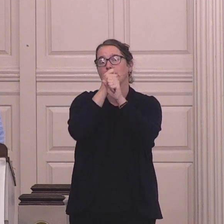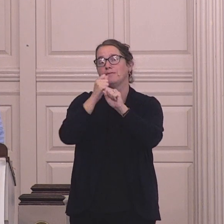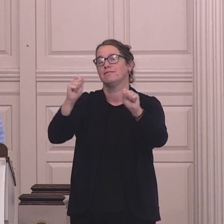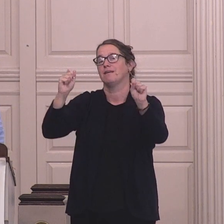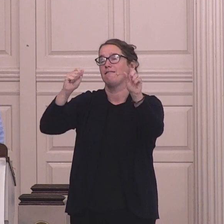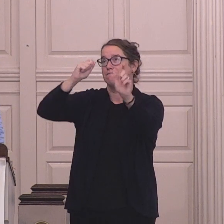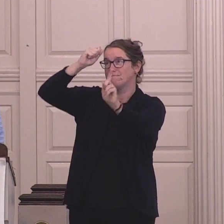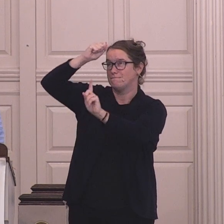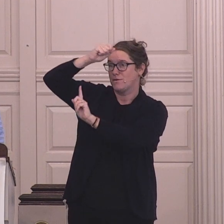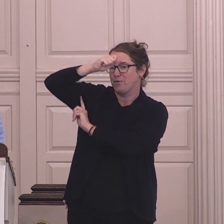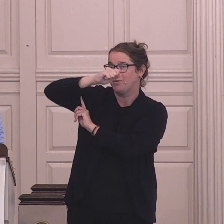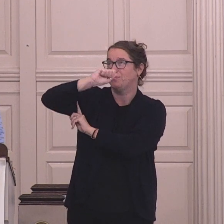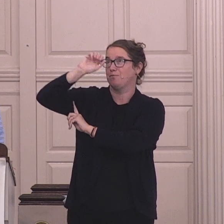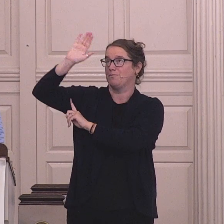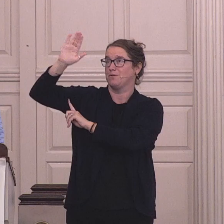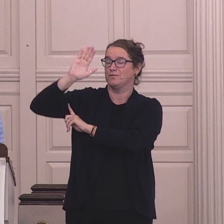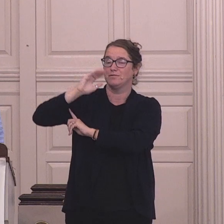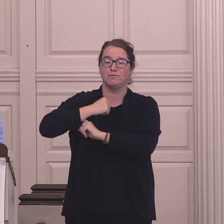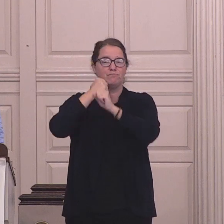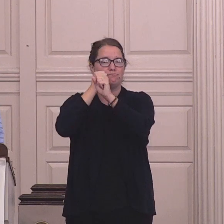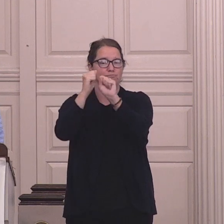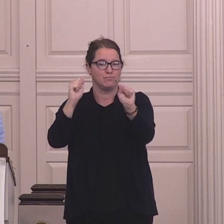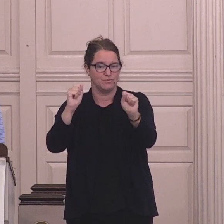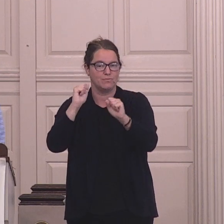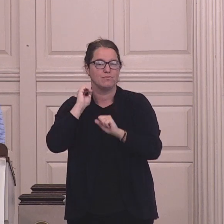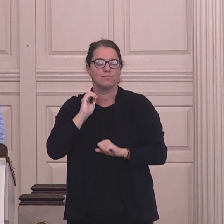his wings you shall take refuge.